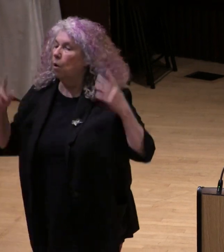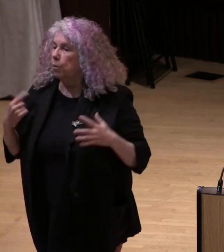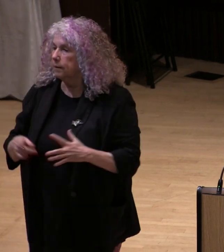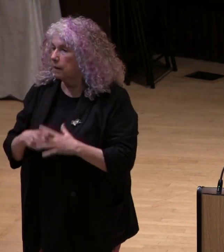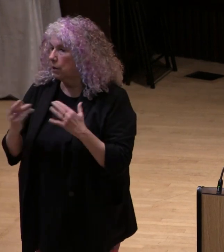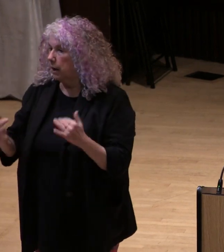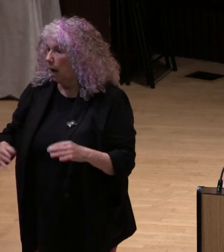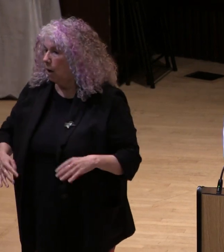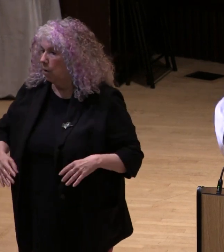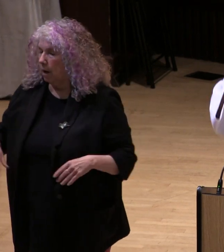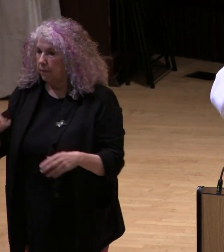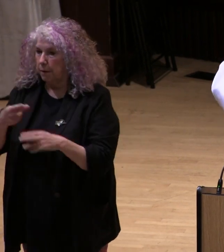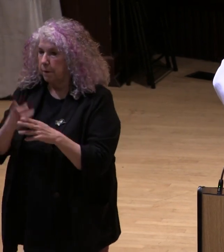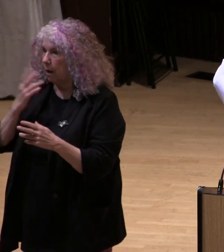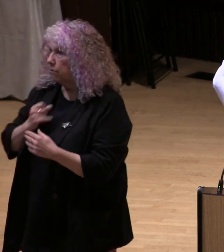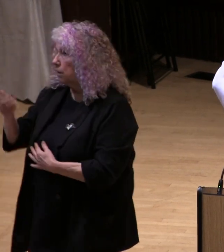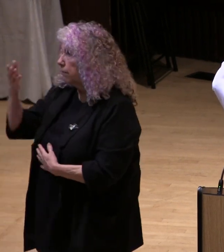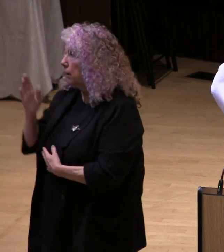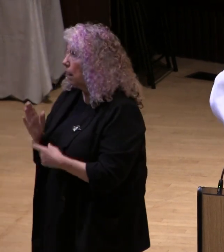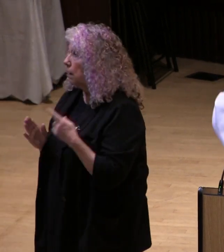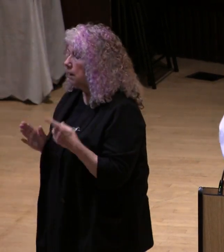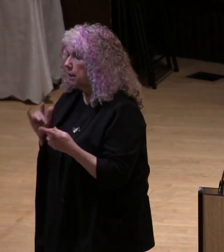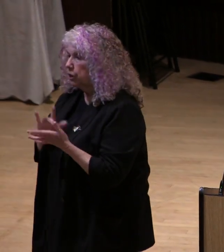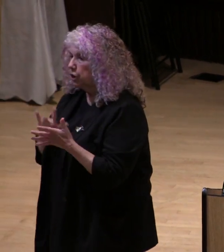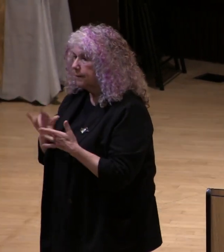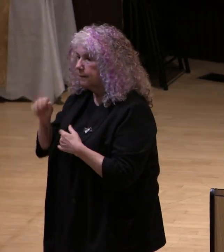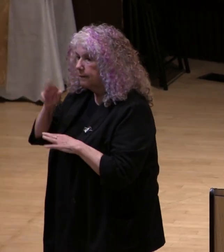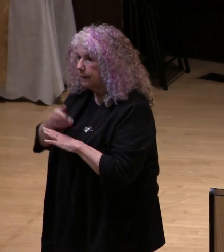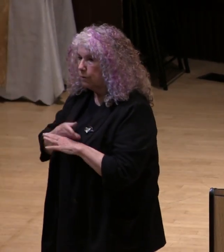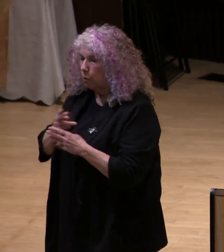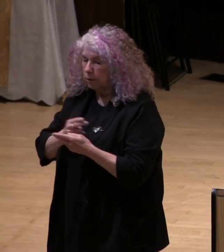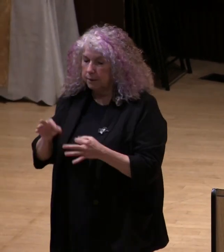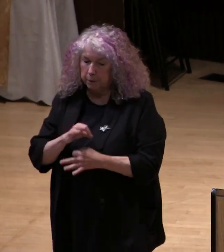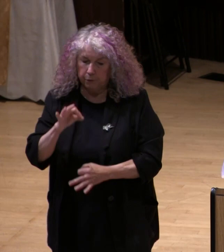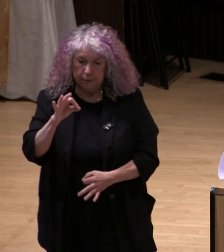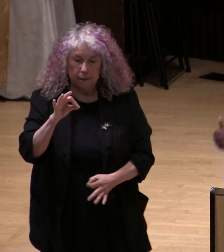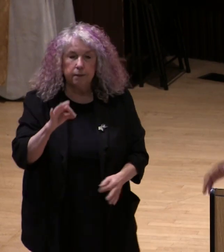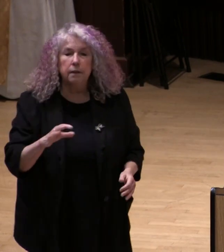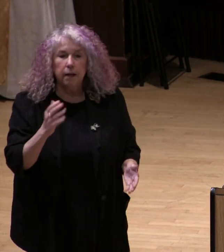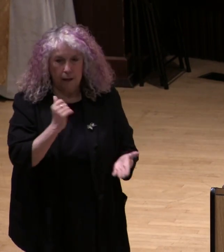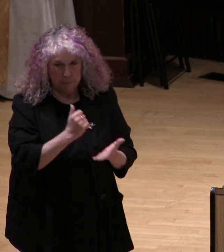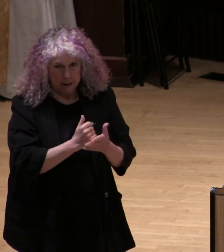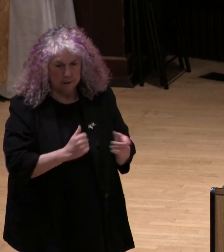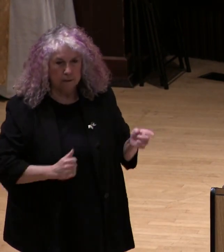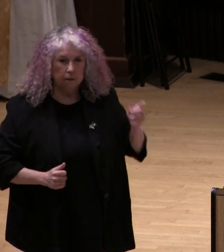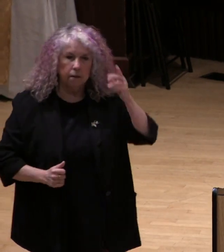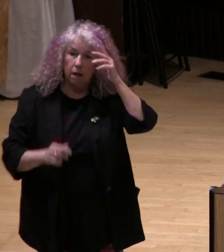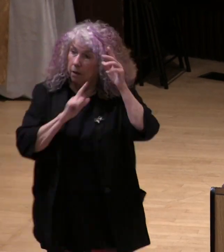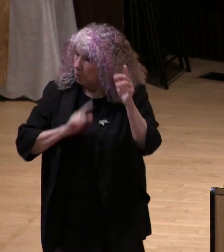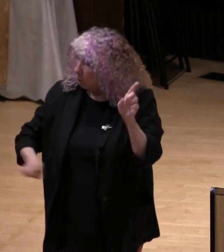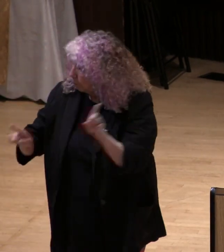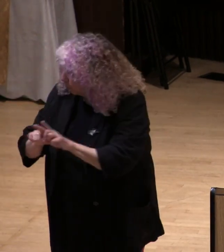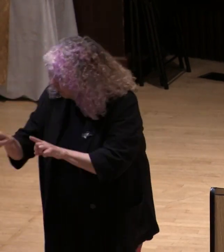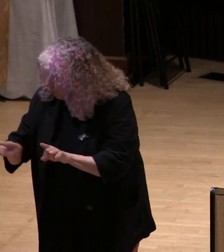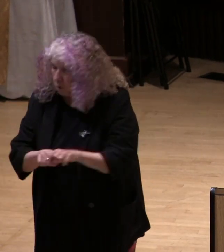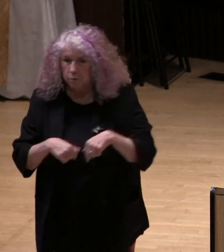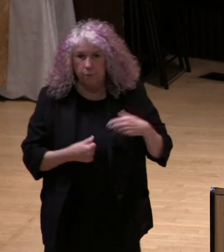Let's begin. In the name of our loving God, Jesus the Son, and the Holy Spirit. Amen. The Lord be with